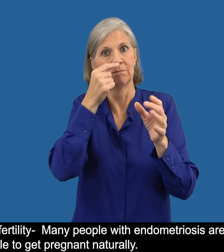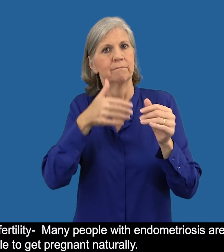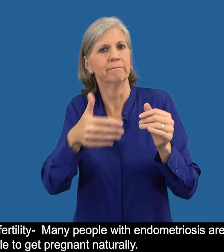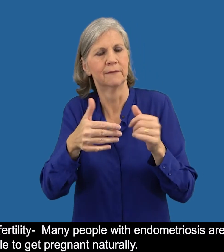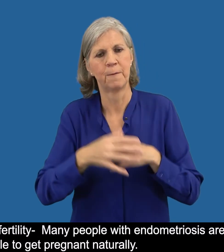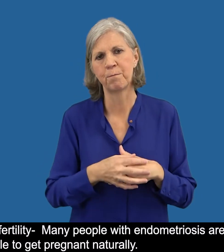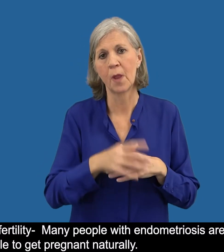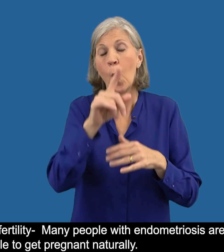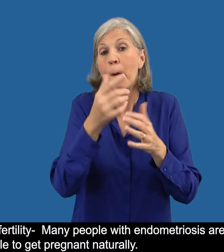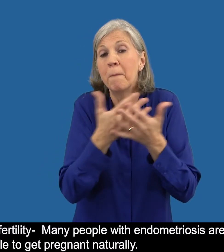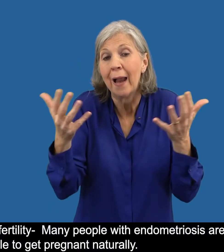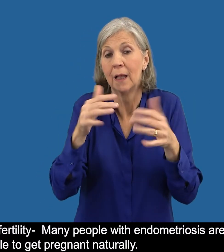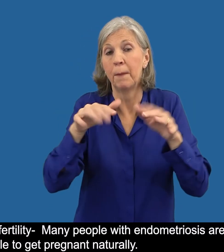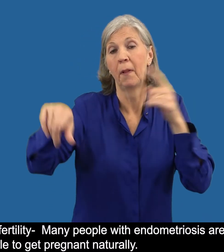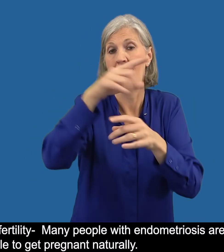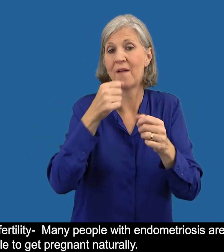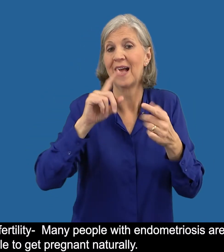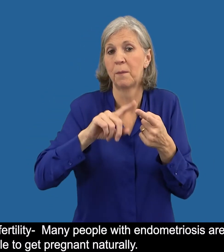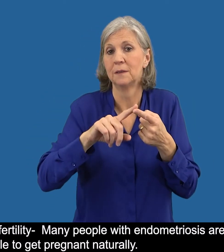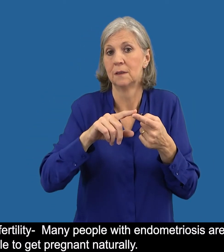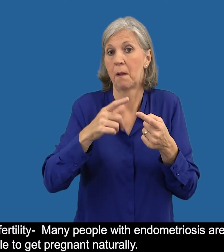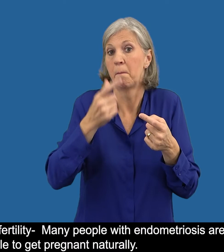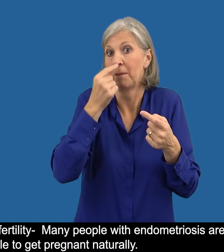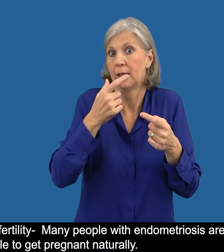Many people with endometriosis are able to get pregnant naturally.